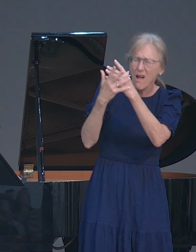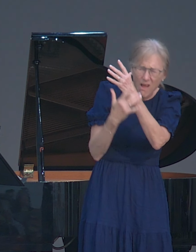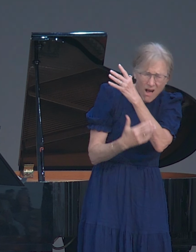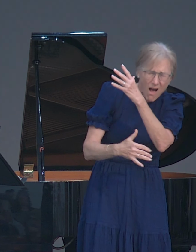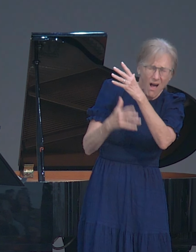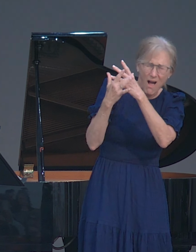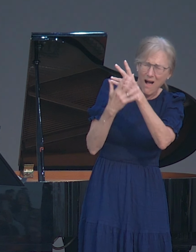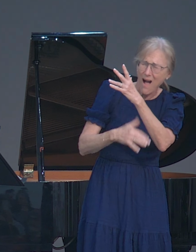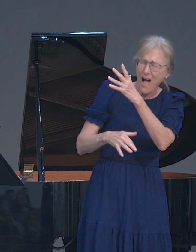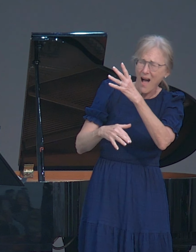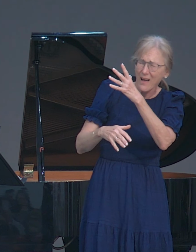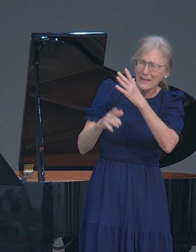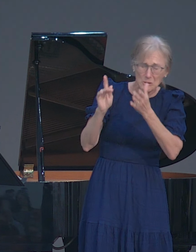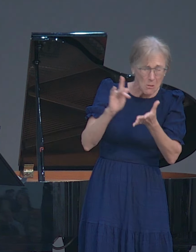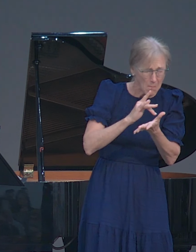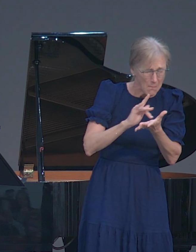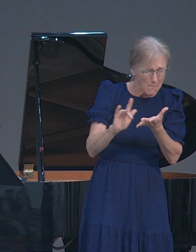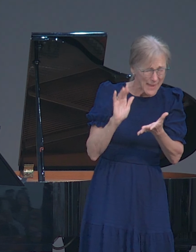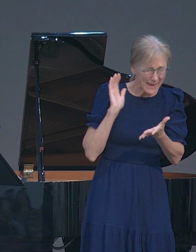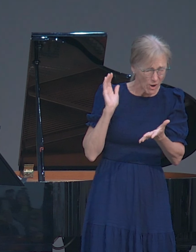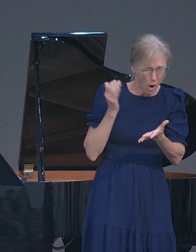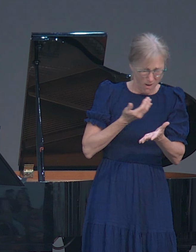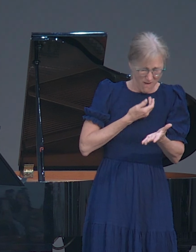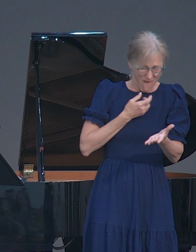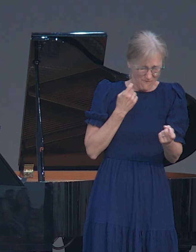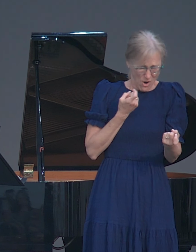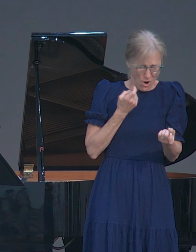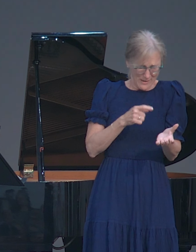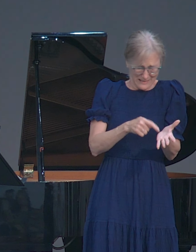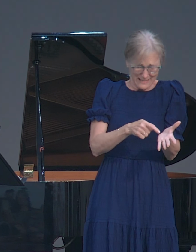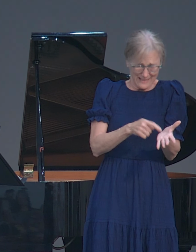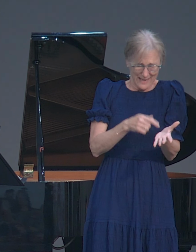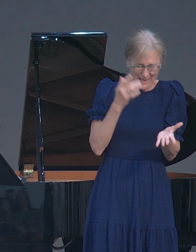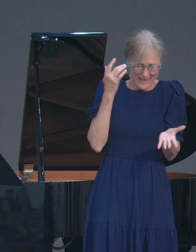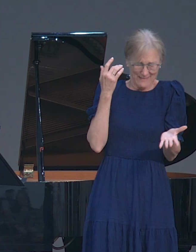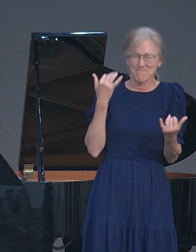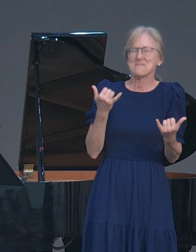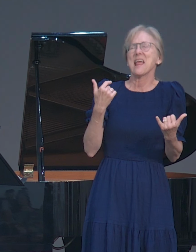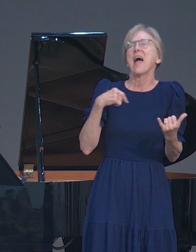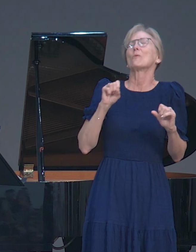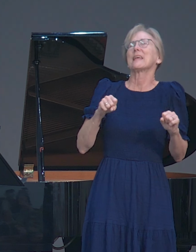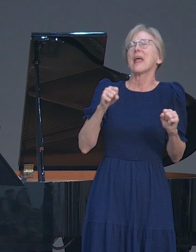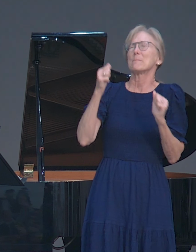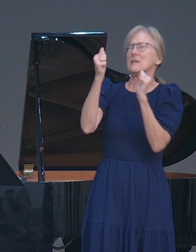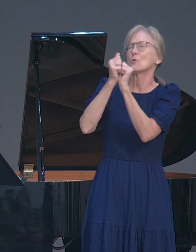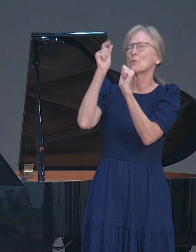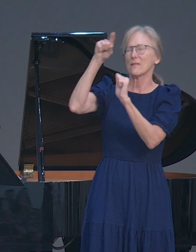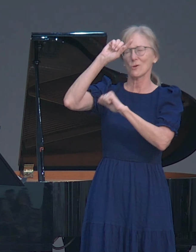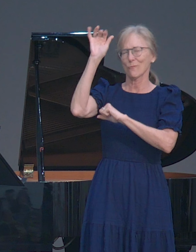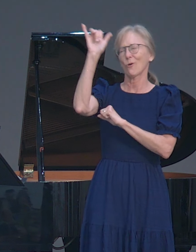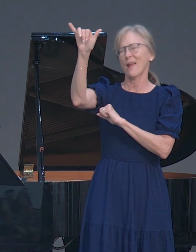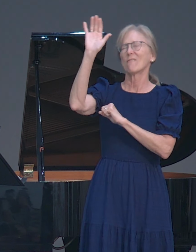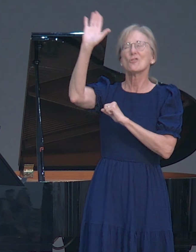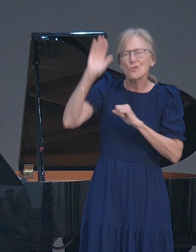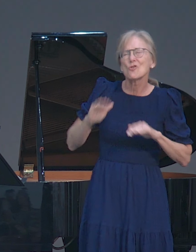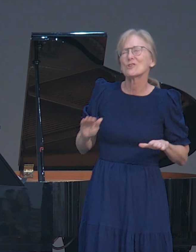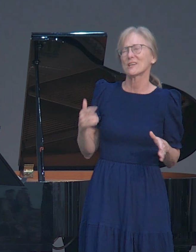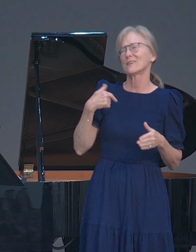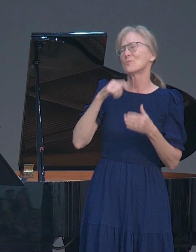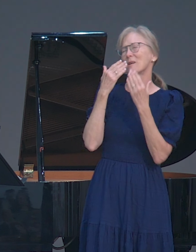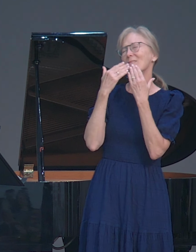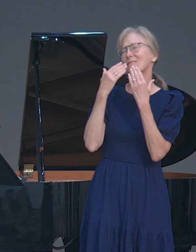payment that was required so that we could spend eternity with you as your children. And we are so grateful to you for